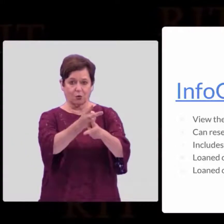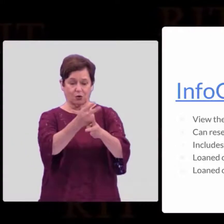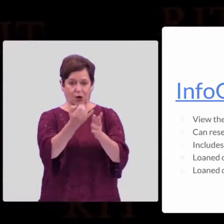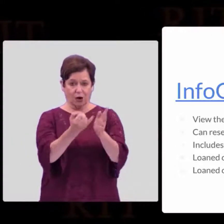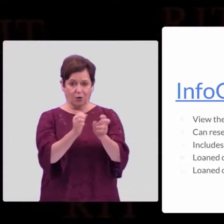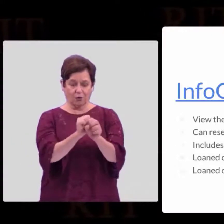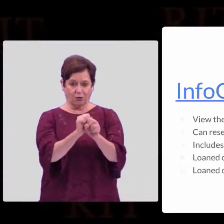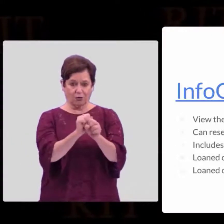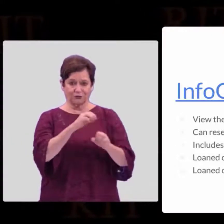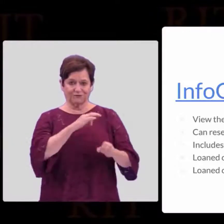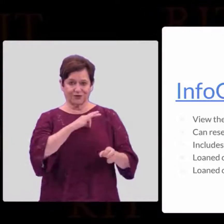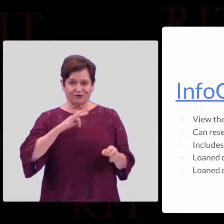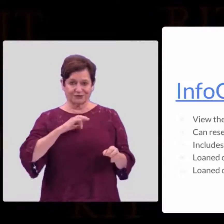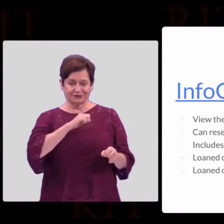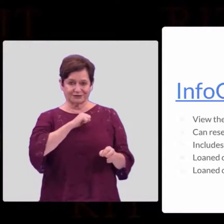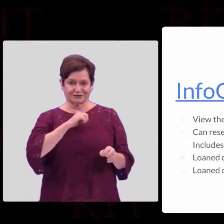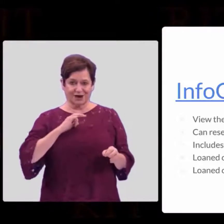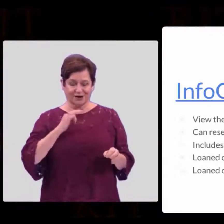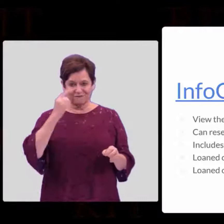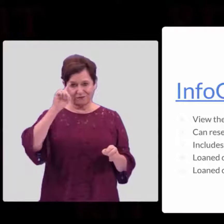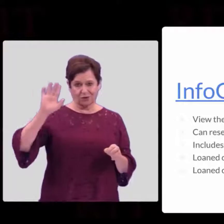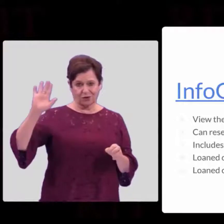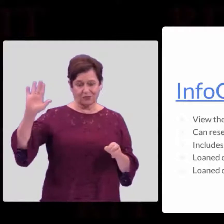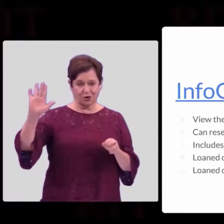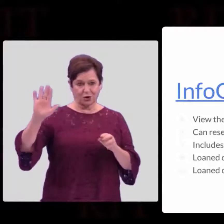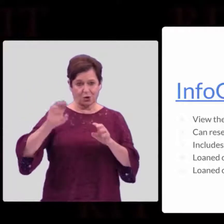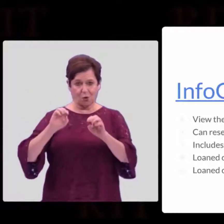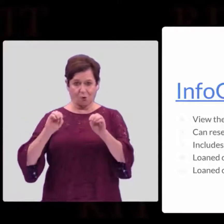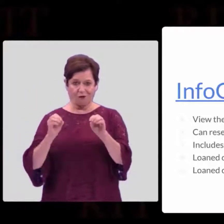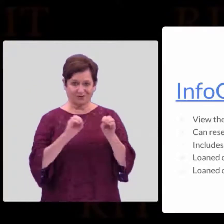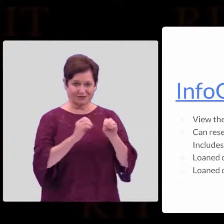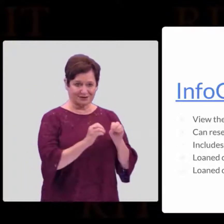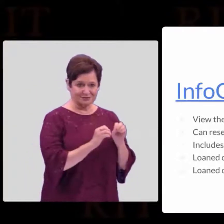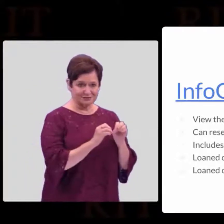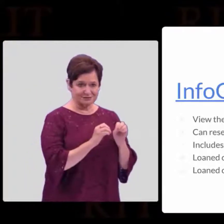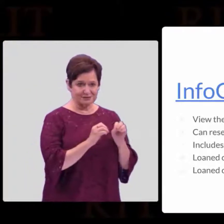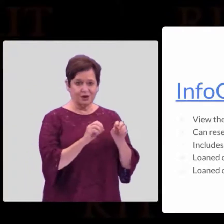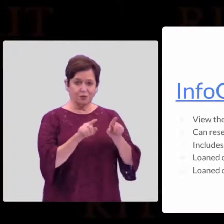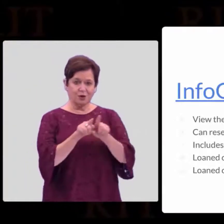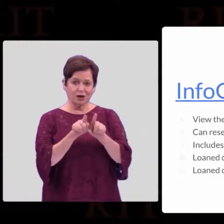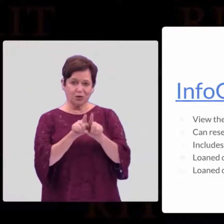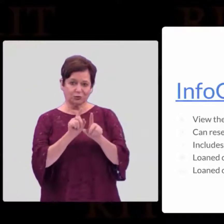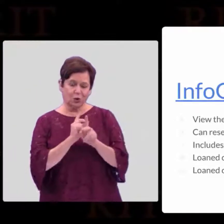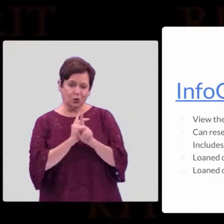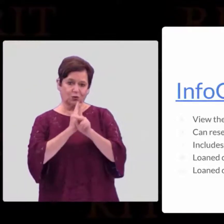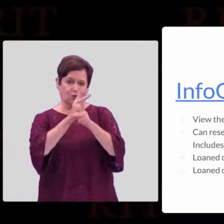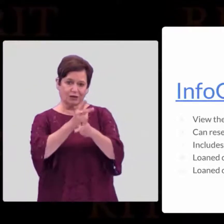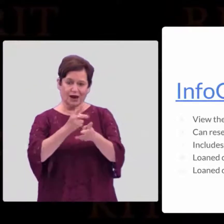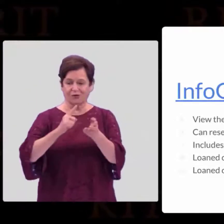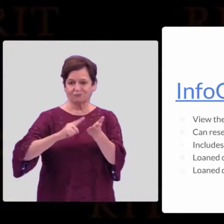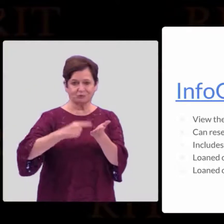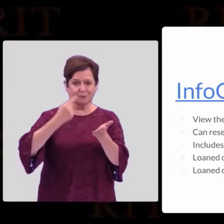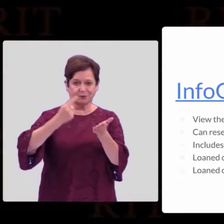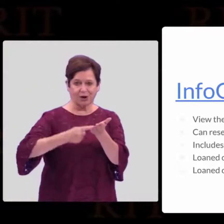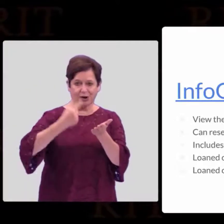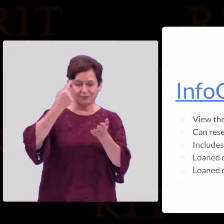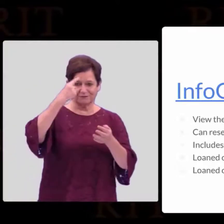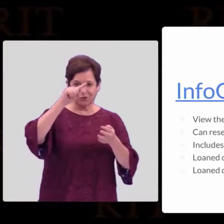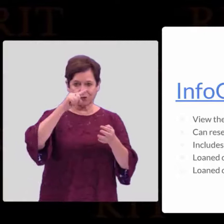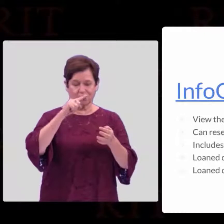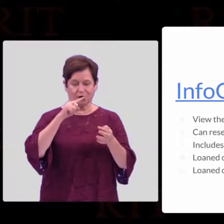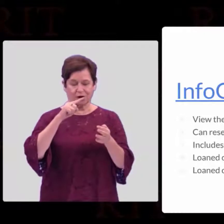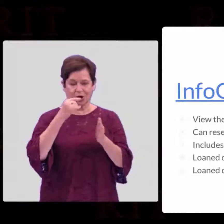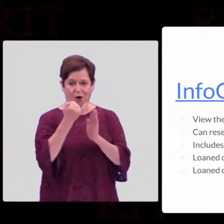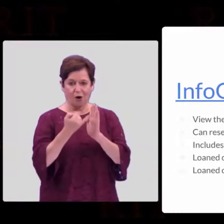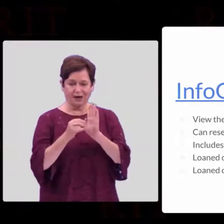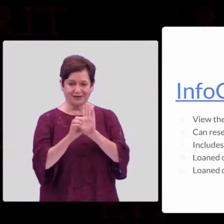We loan out artworks to faculty and staff for their offices. We also loan